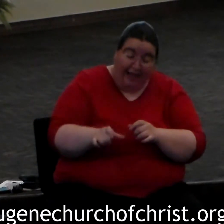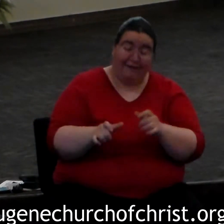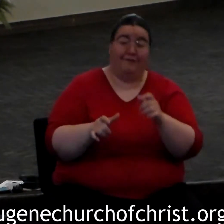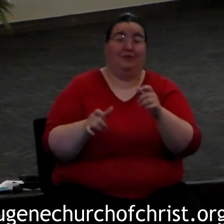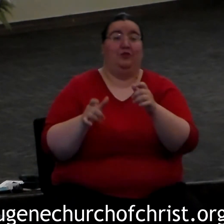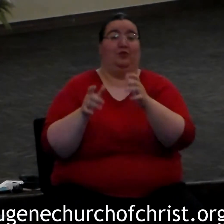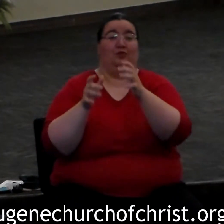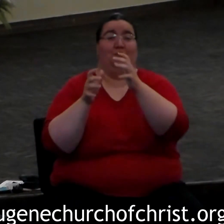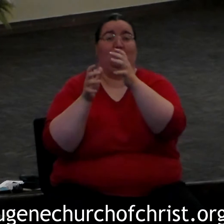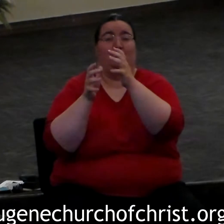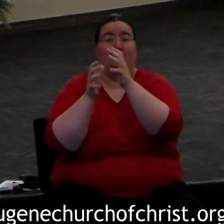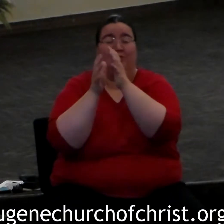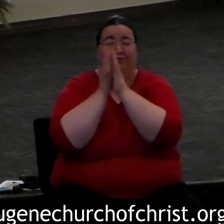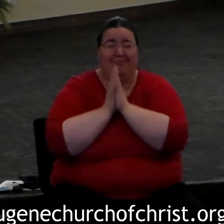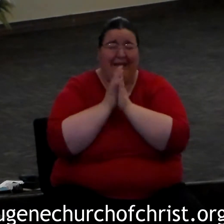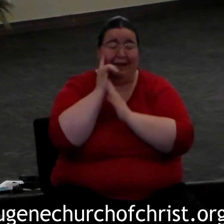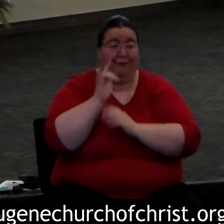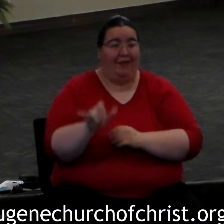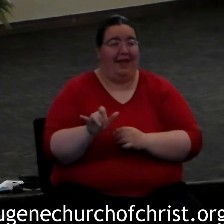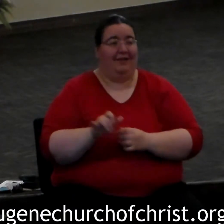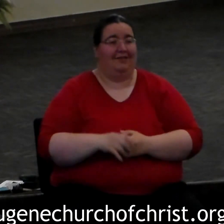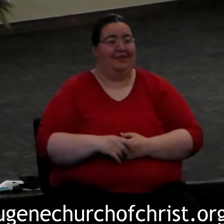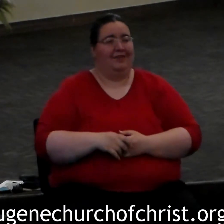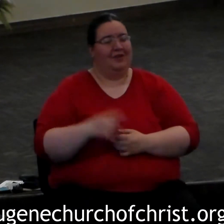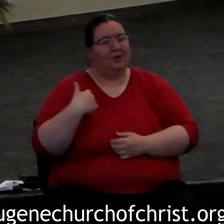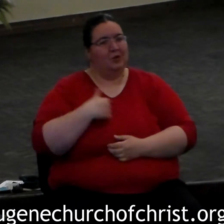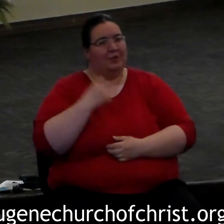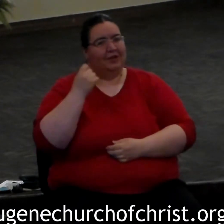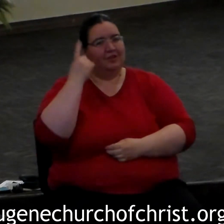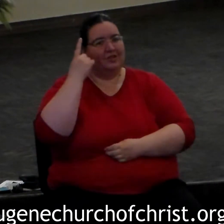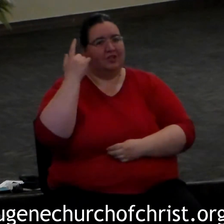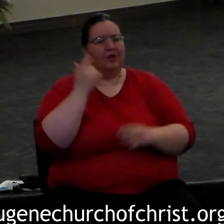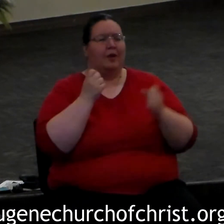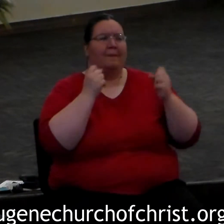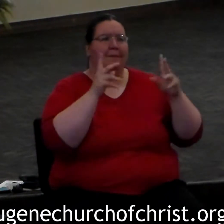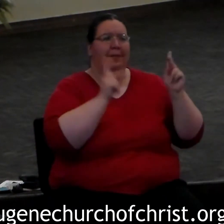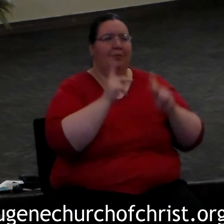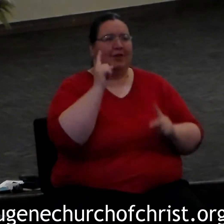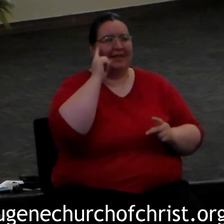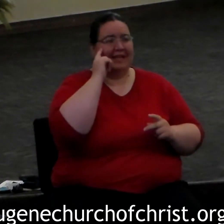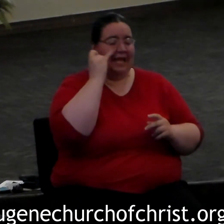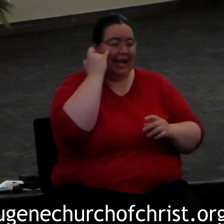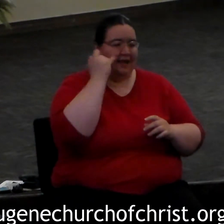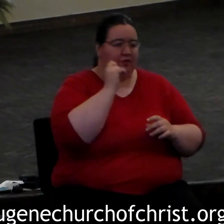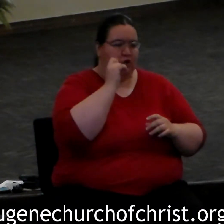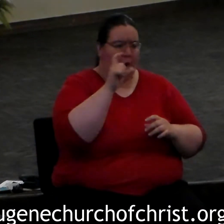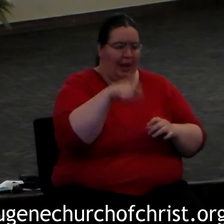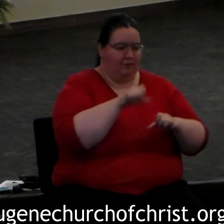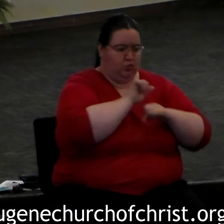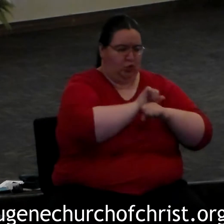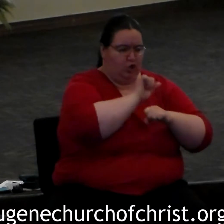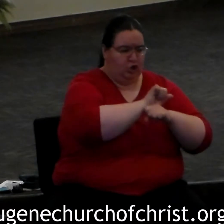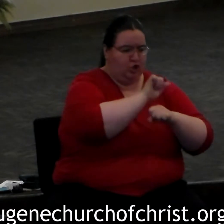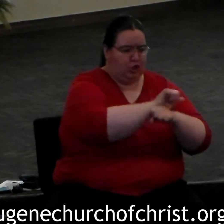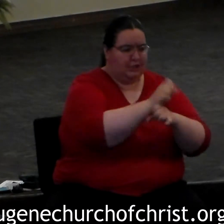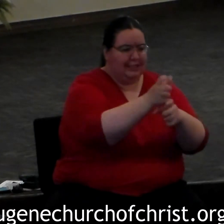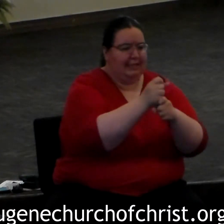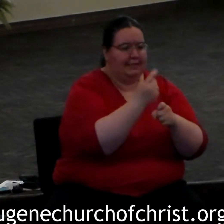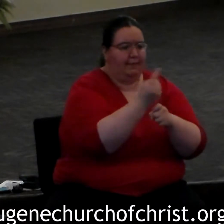that live with that philosophy of, if you don't work for something, you don't appreciate it. I know I heard a lot of that growing up, and I